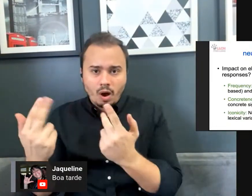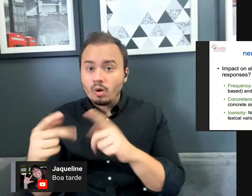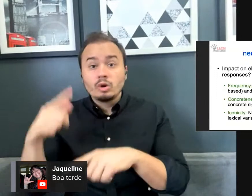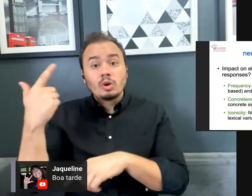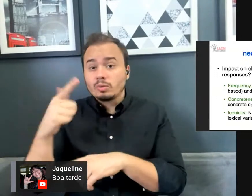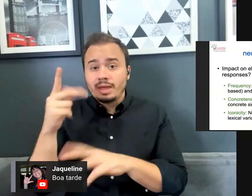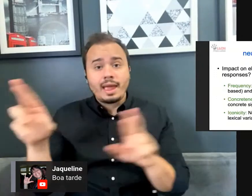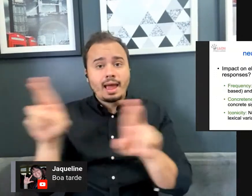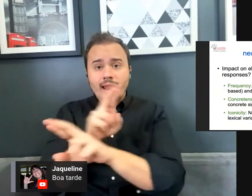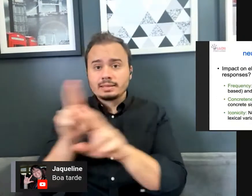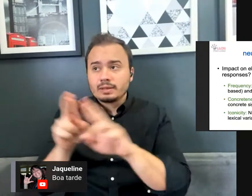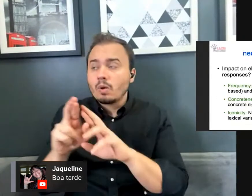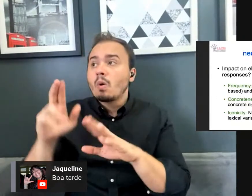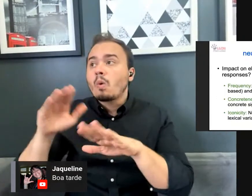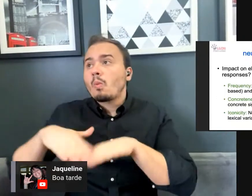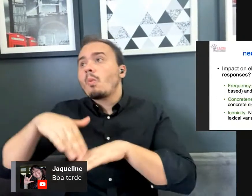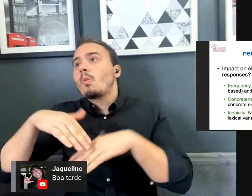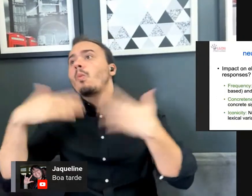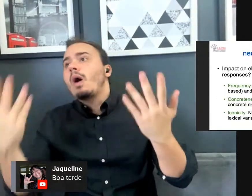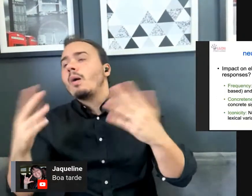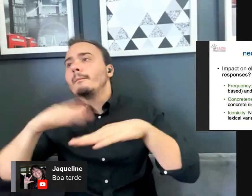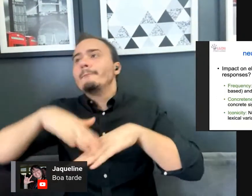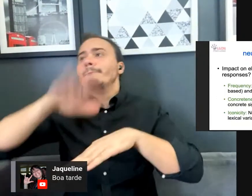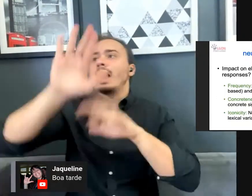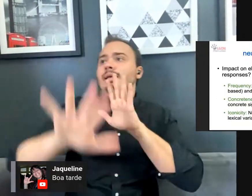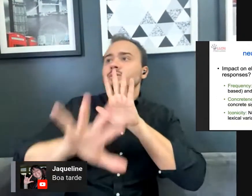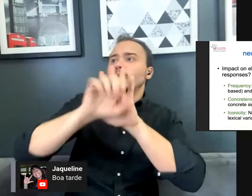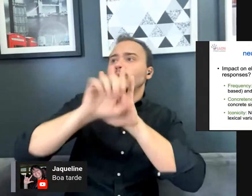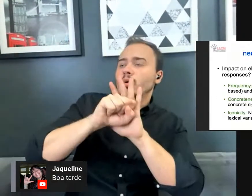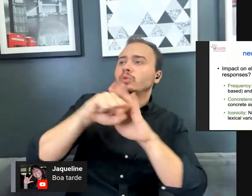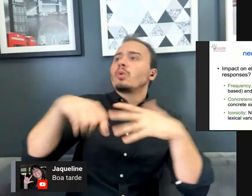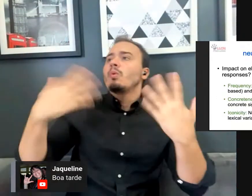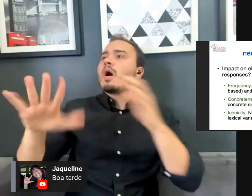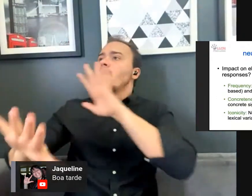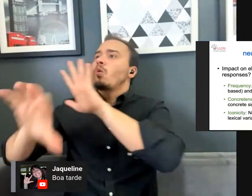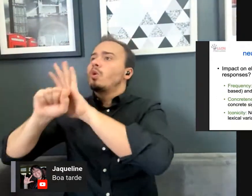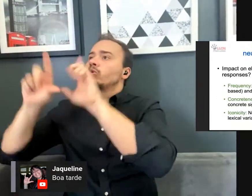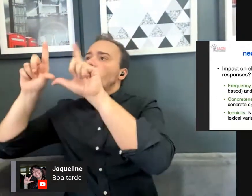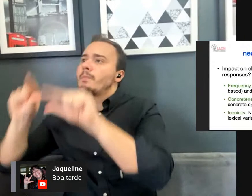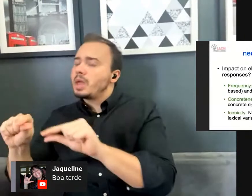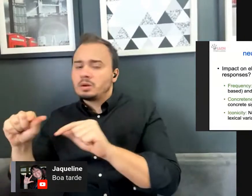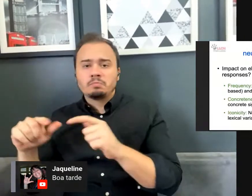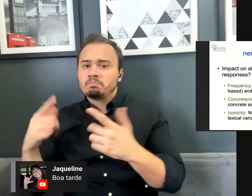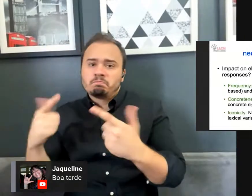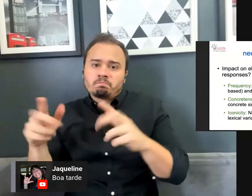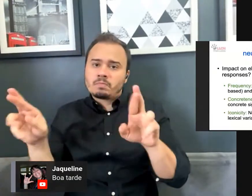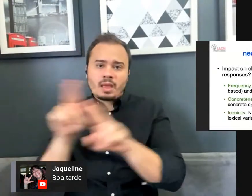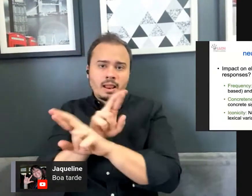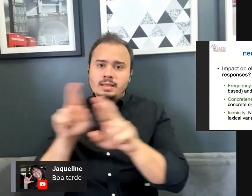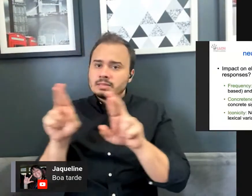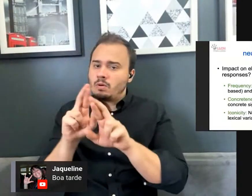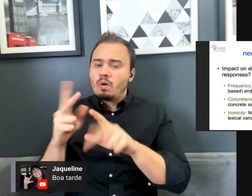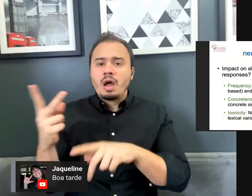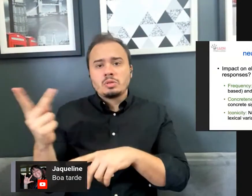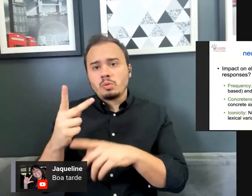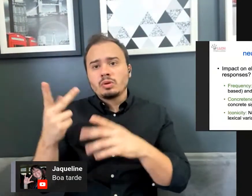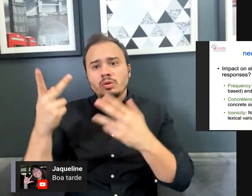signs. But I should say that we are looking at other aspects of iconicity. Type of